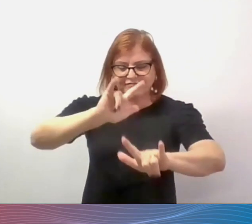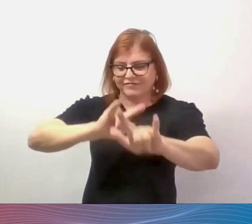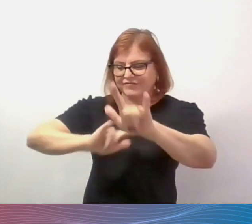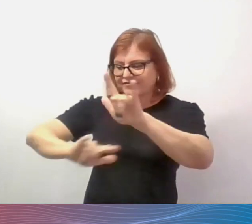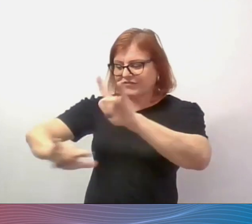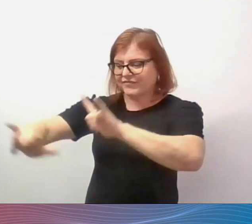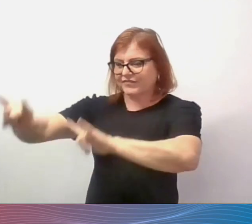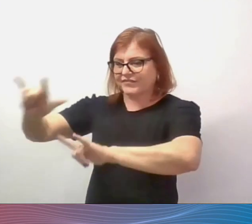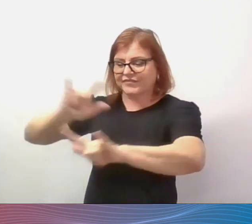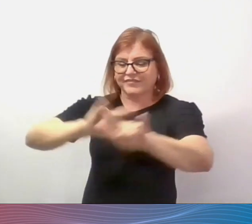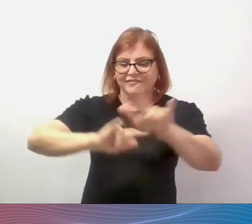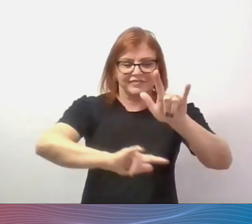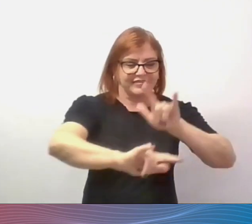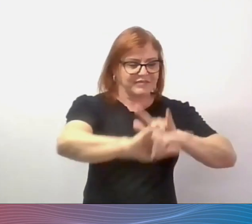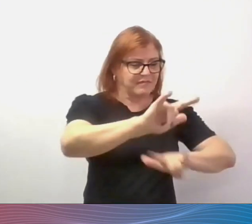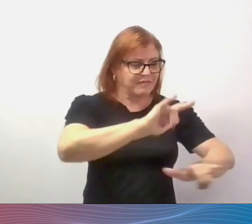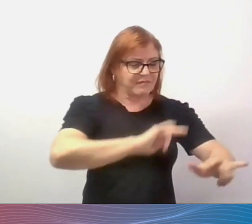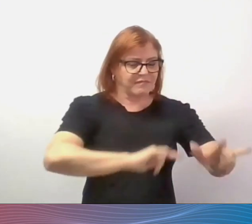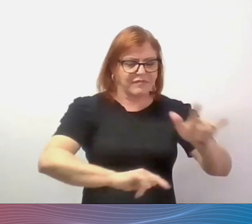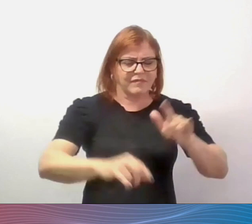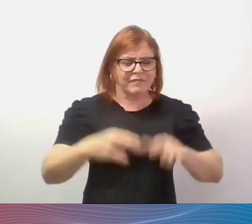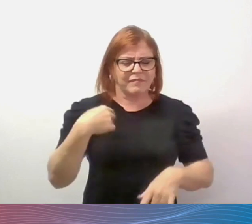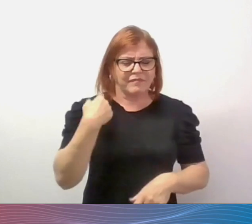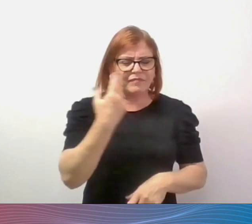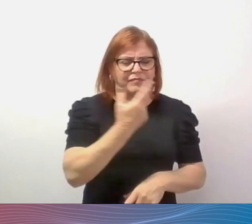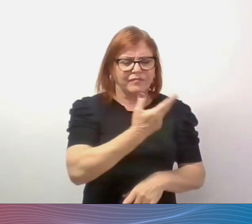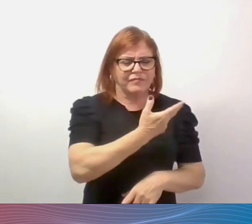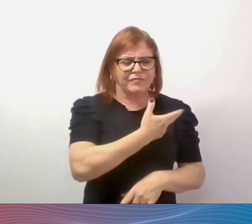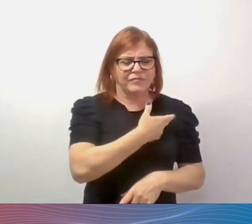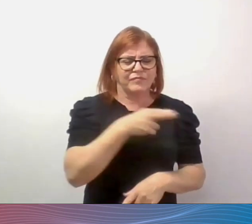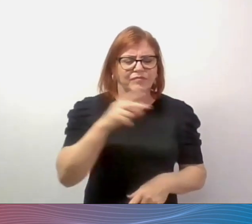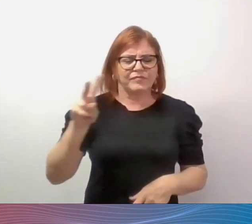to love our brethren. Esse próprio amor que